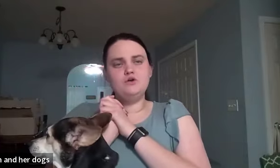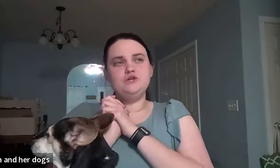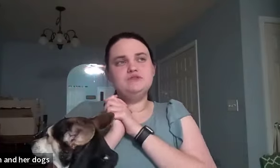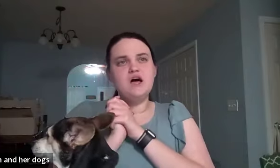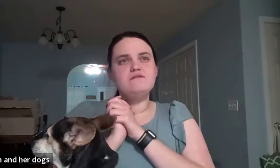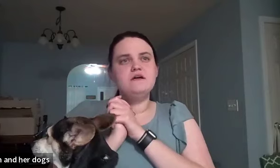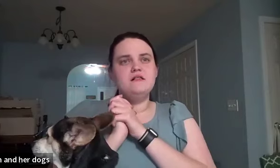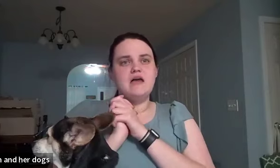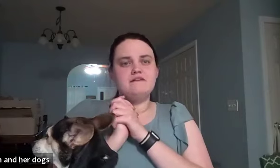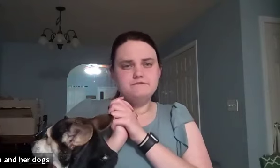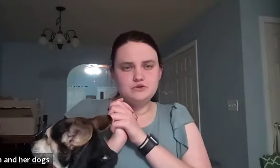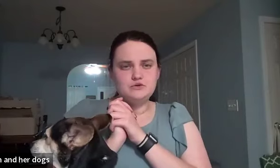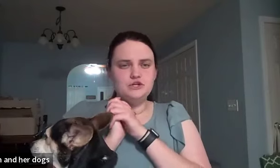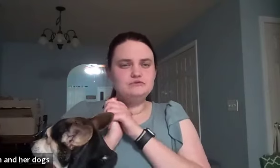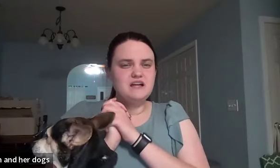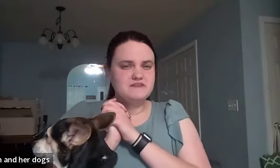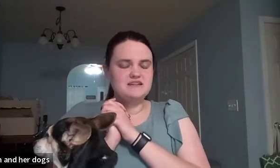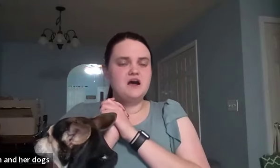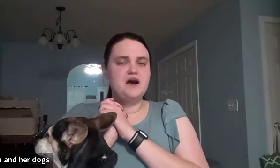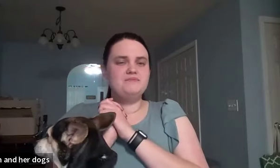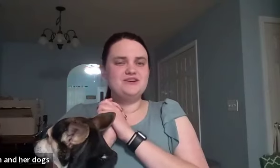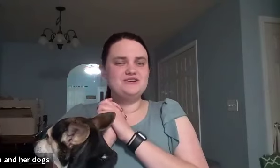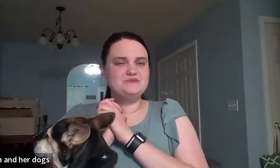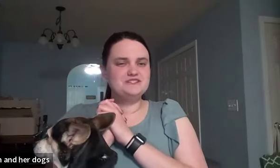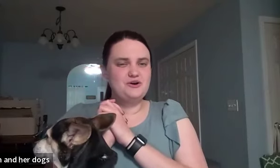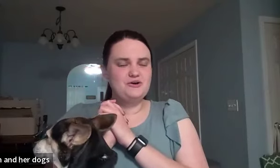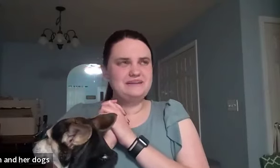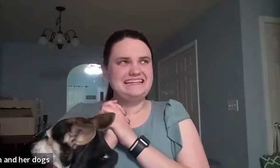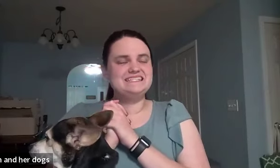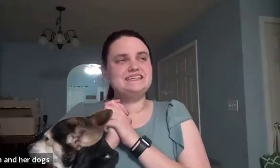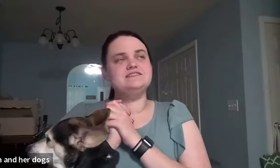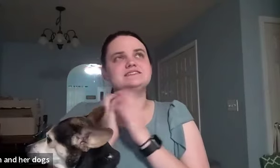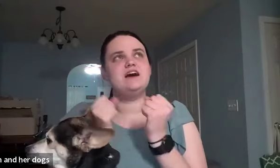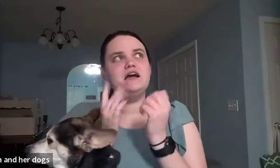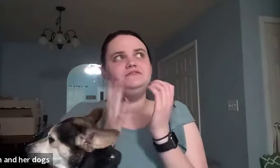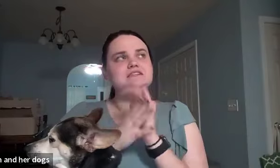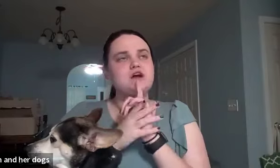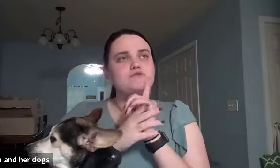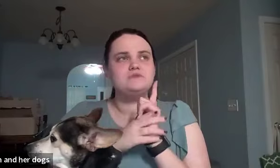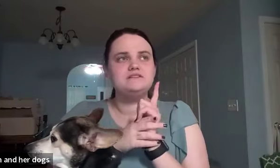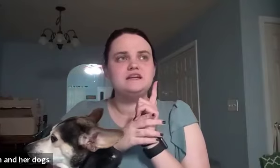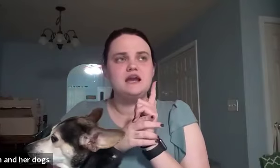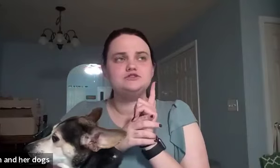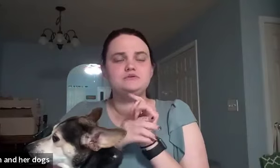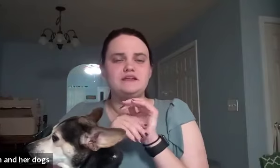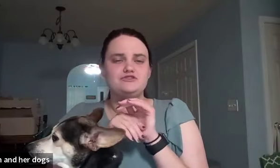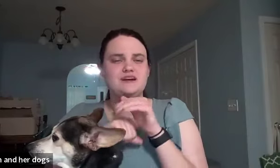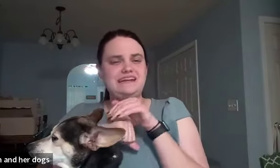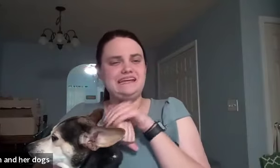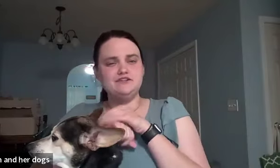oh, you love that food, you love it. There is what's called, it's a sign that's not really an actual, like there's not an